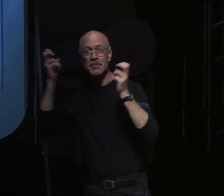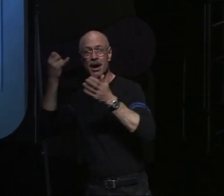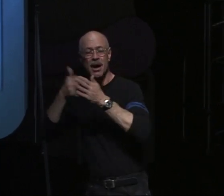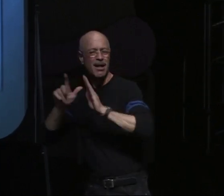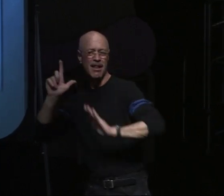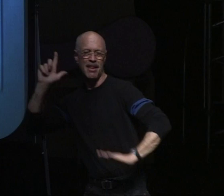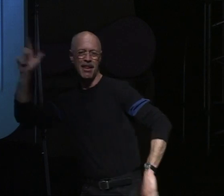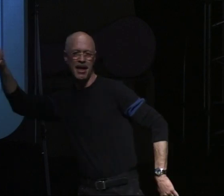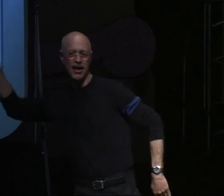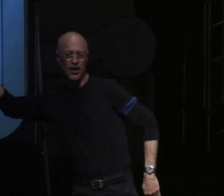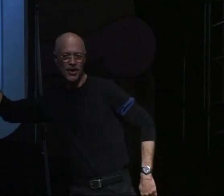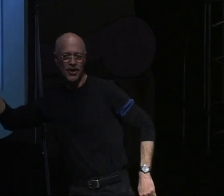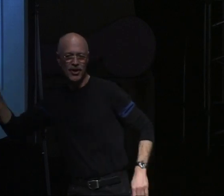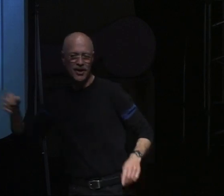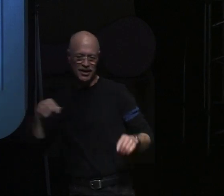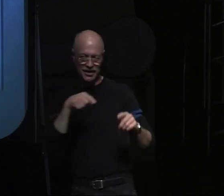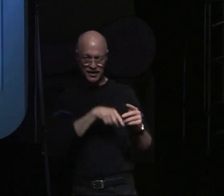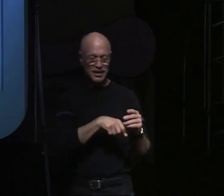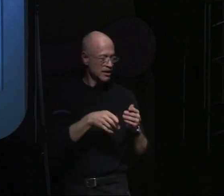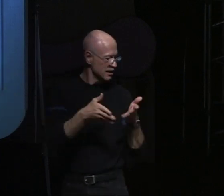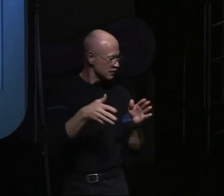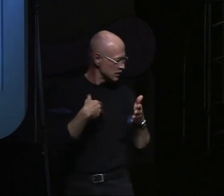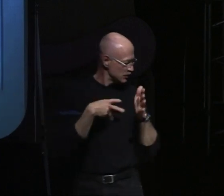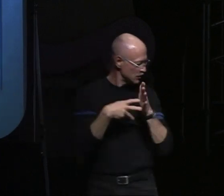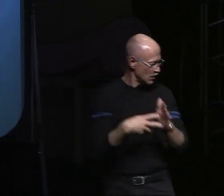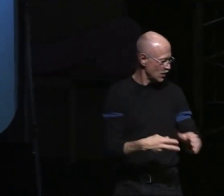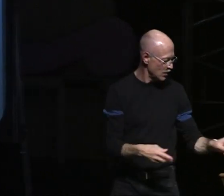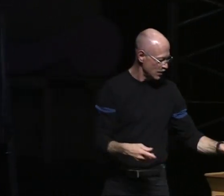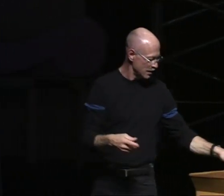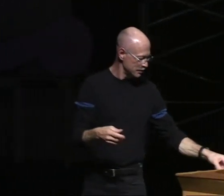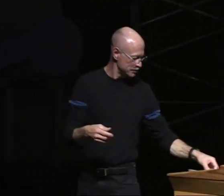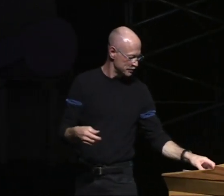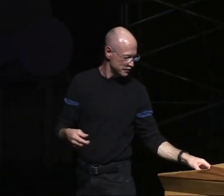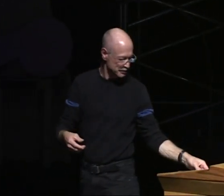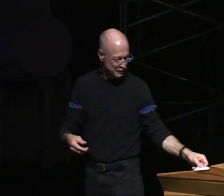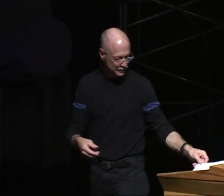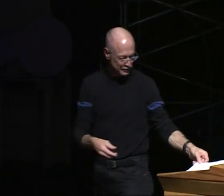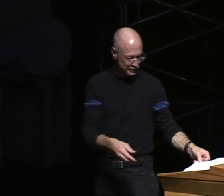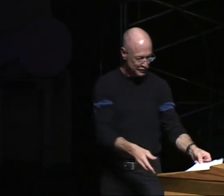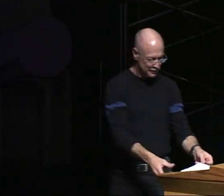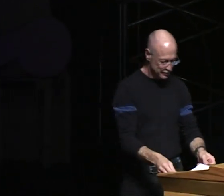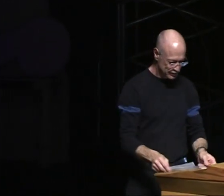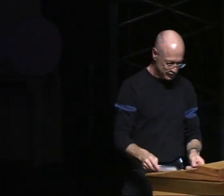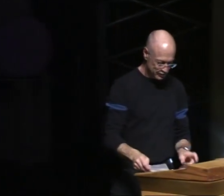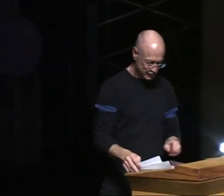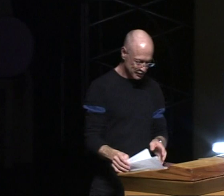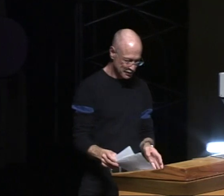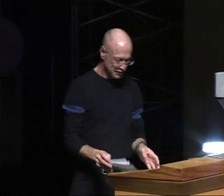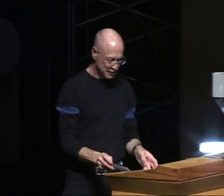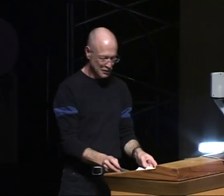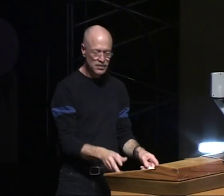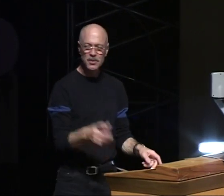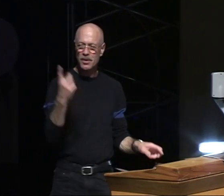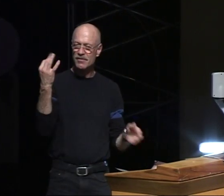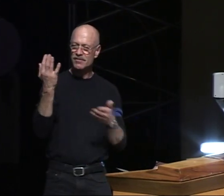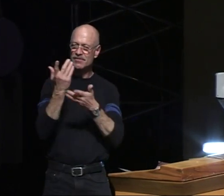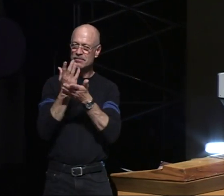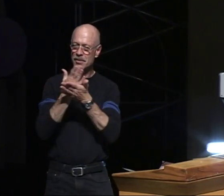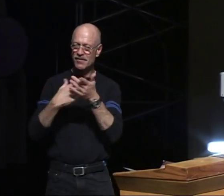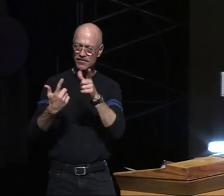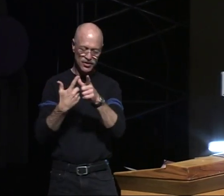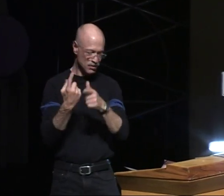incorporated that experience into my artwork, and that continued for several years after the protests of that time.